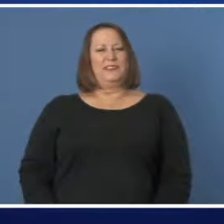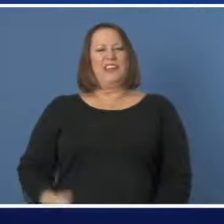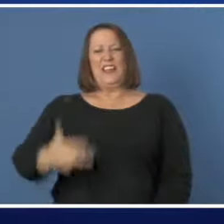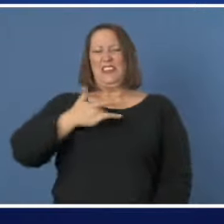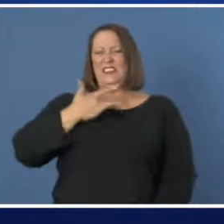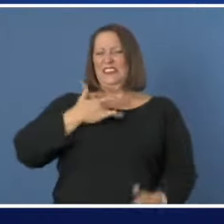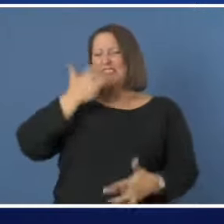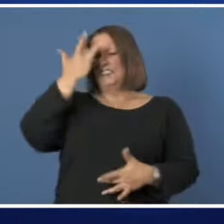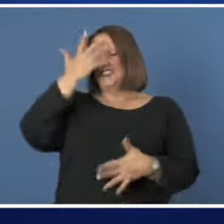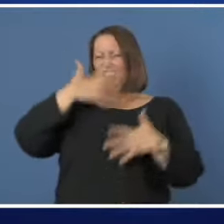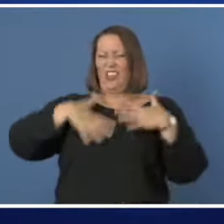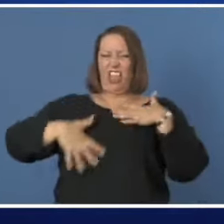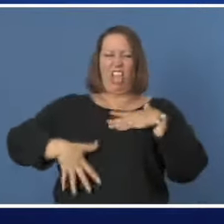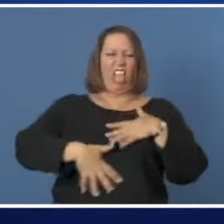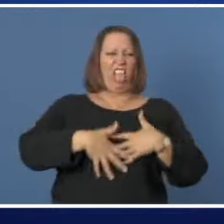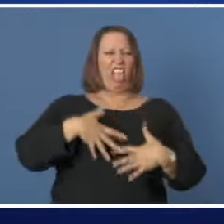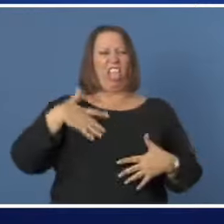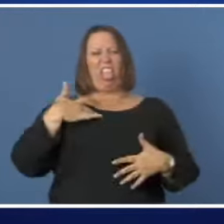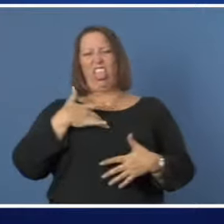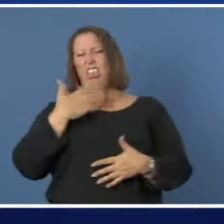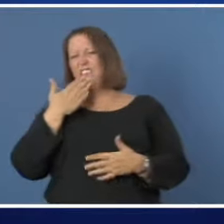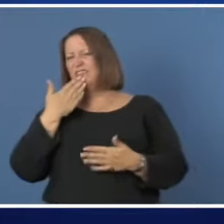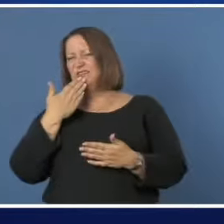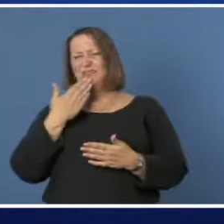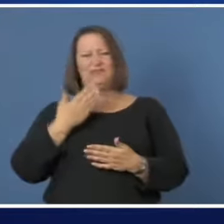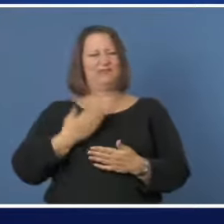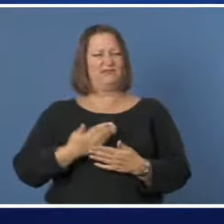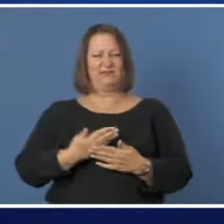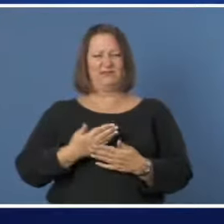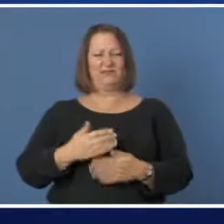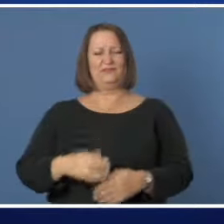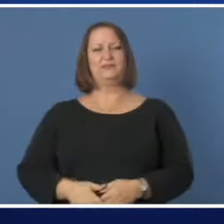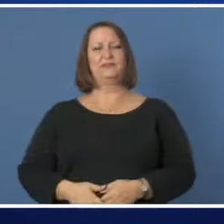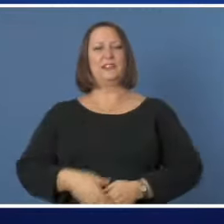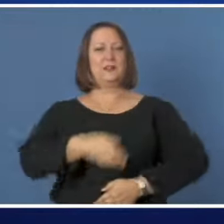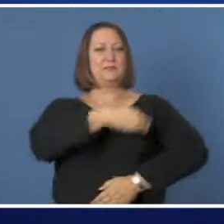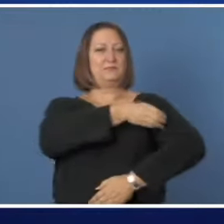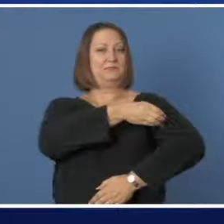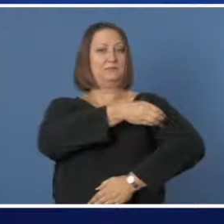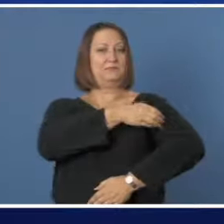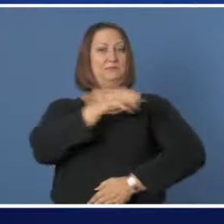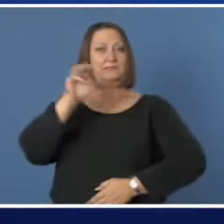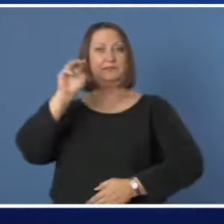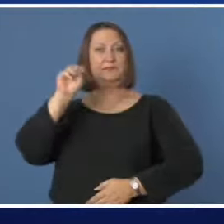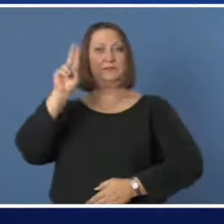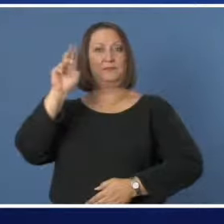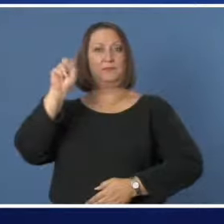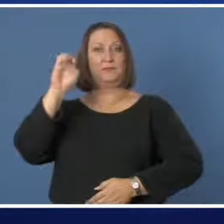Malaise, or a general ill feeling Muscle pain